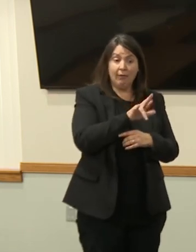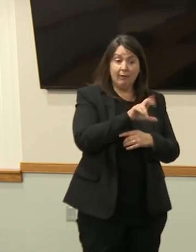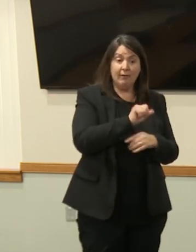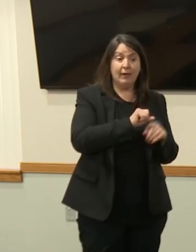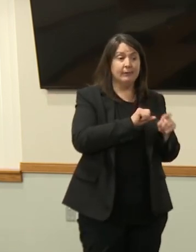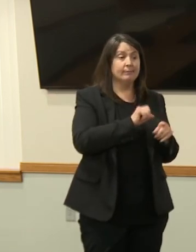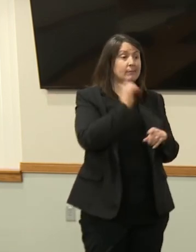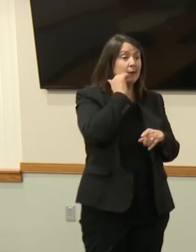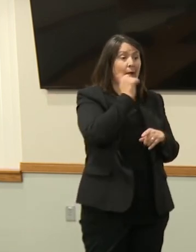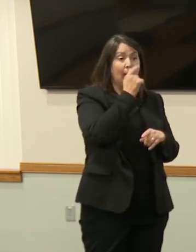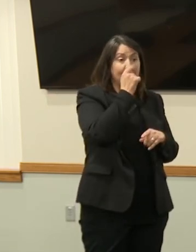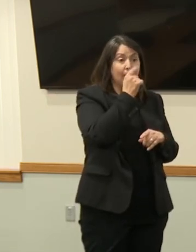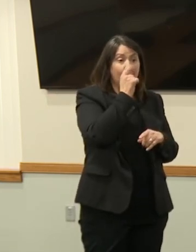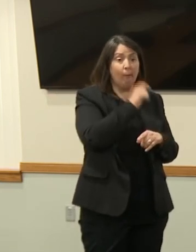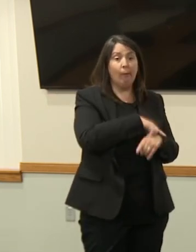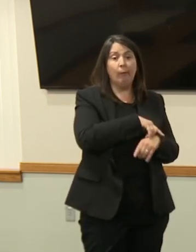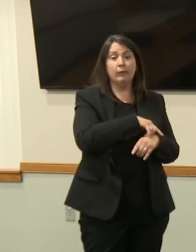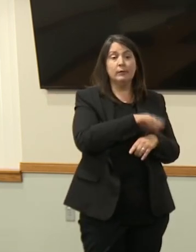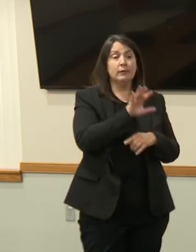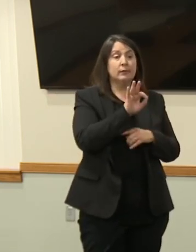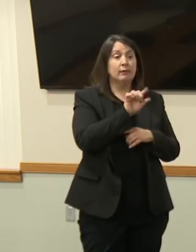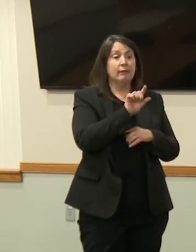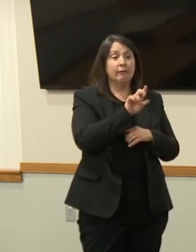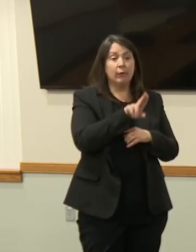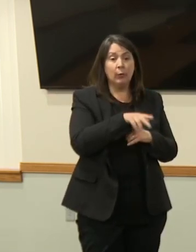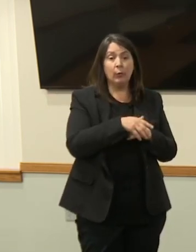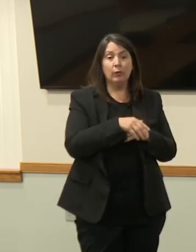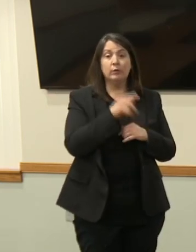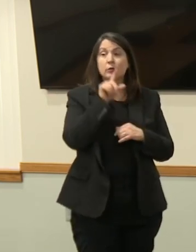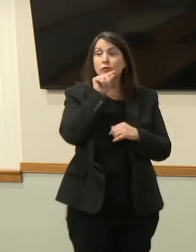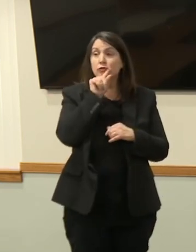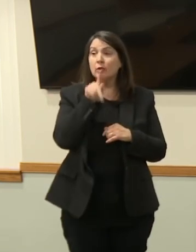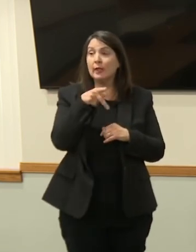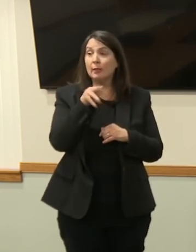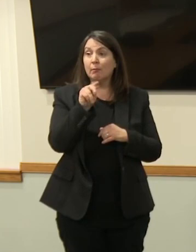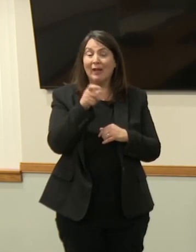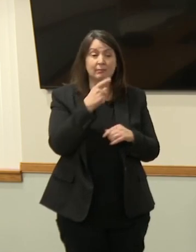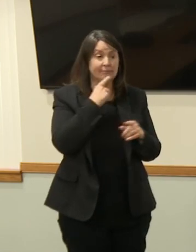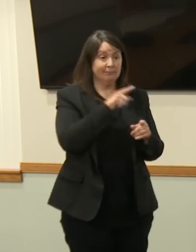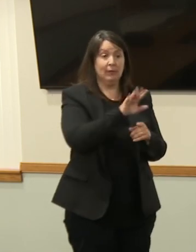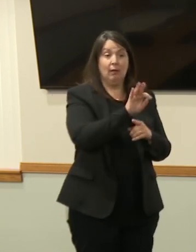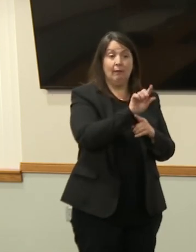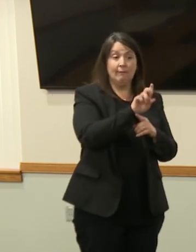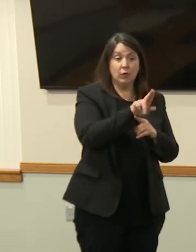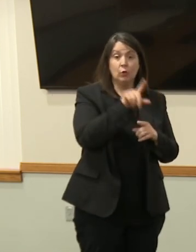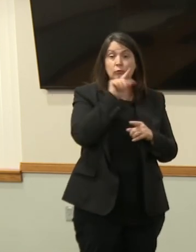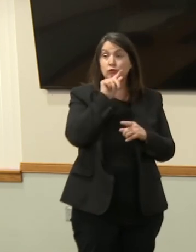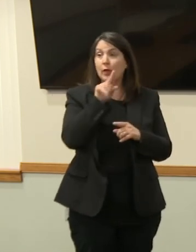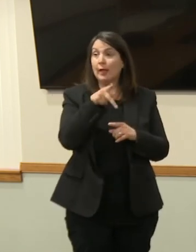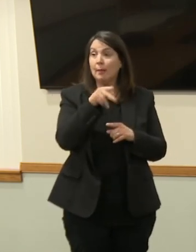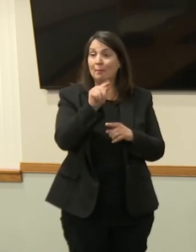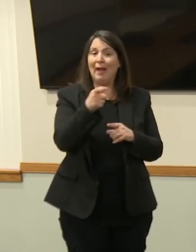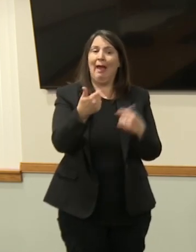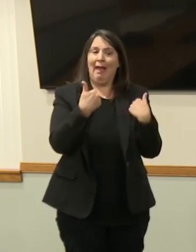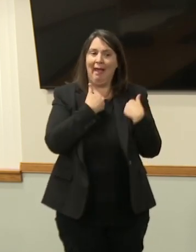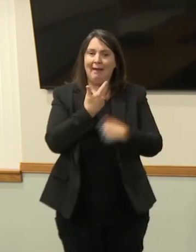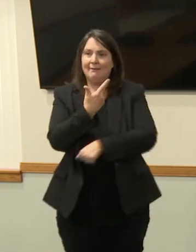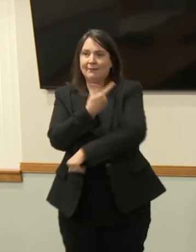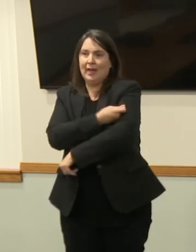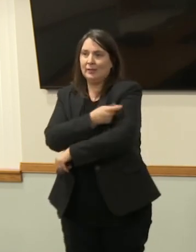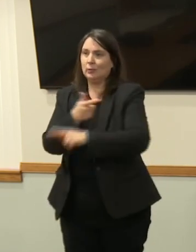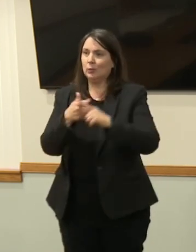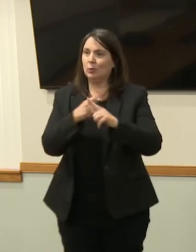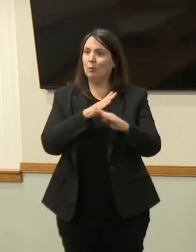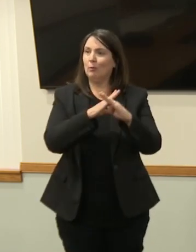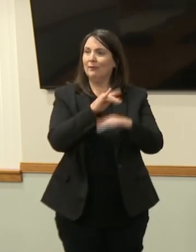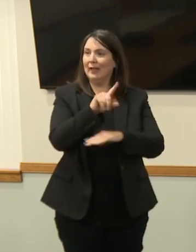influenza, chickenpox. I will say, you know, especially for influenza and chickenpox, we have vaccines for that. And we